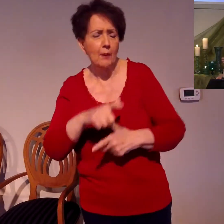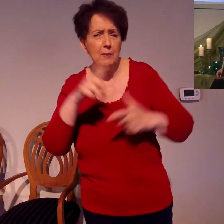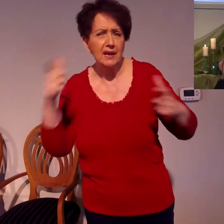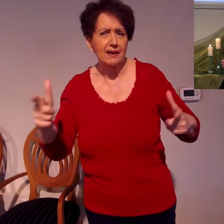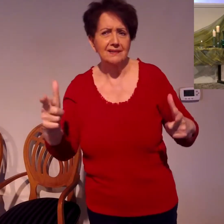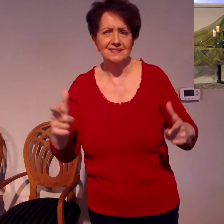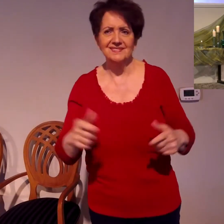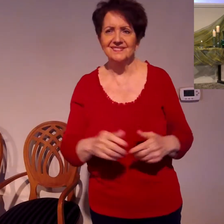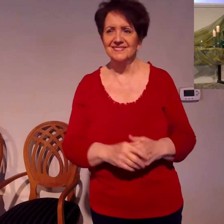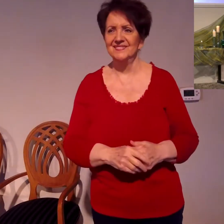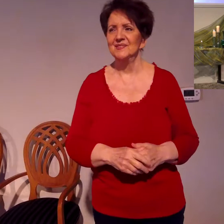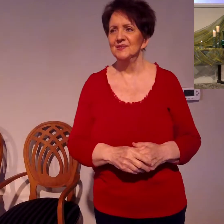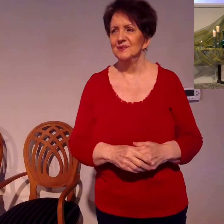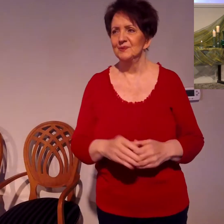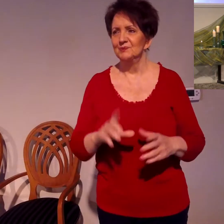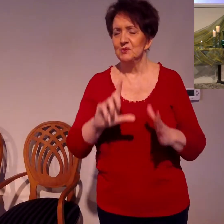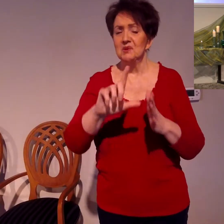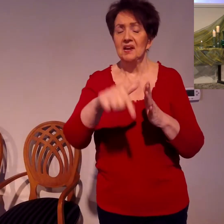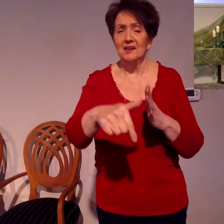do it later.